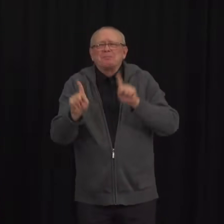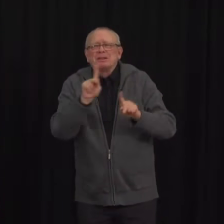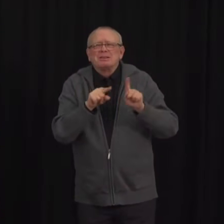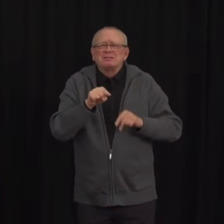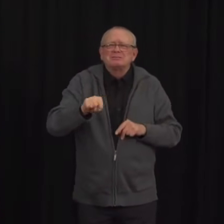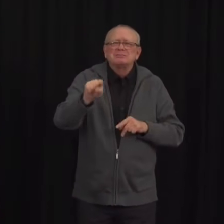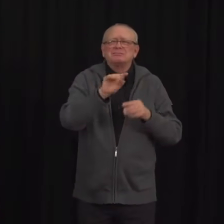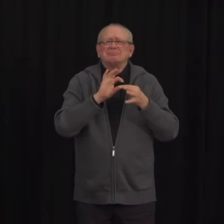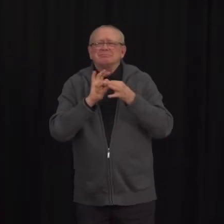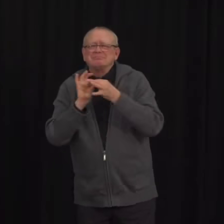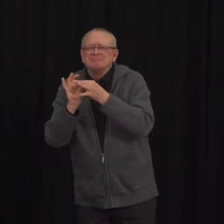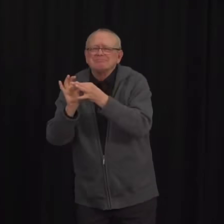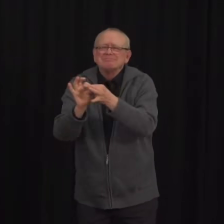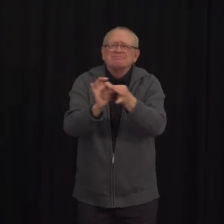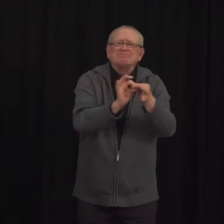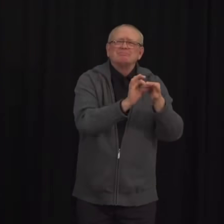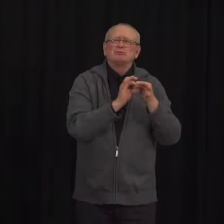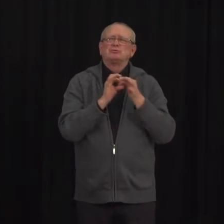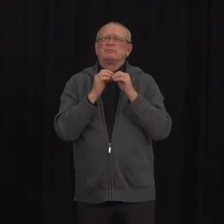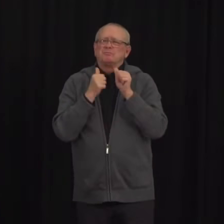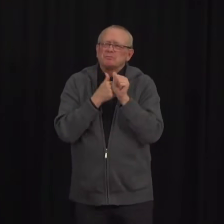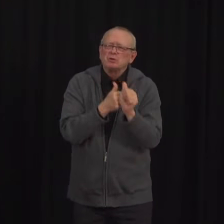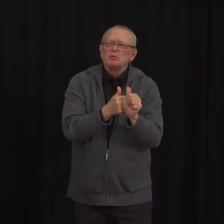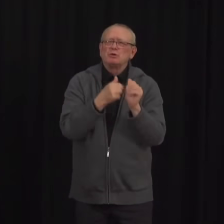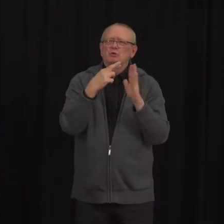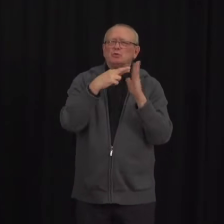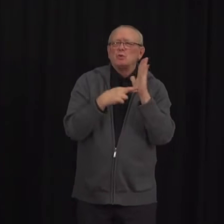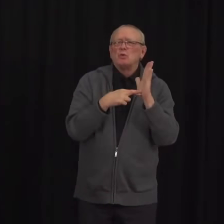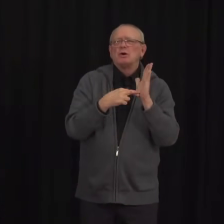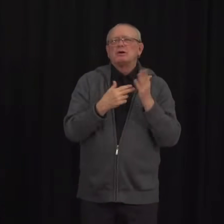and all other public health measures with